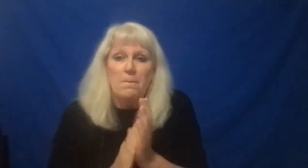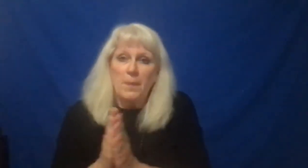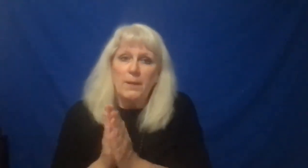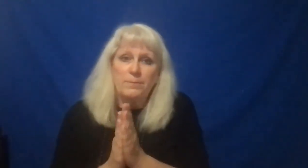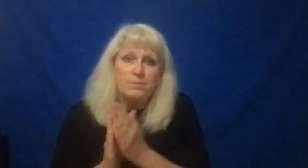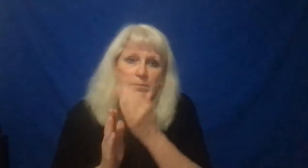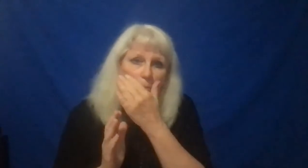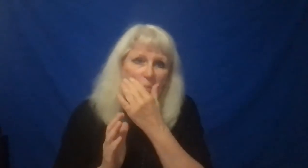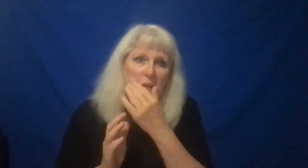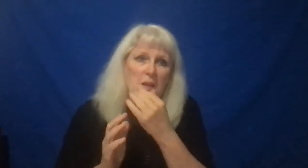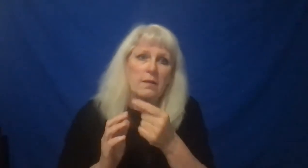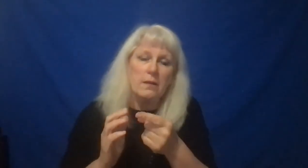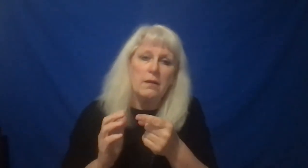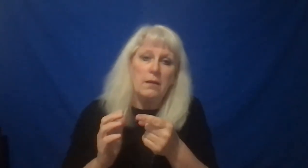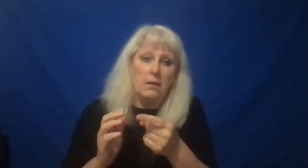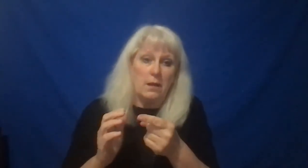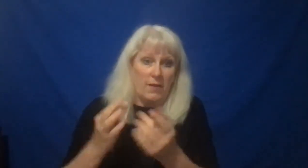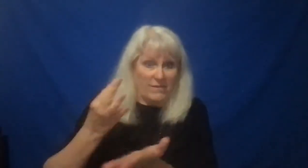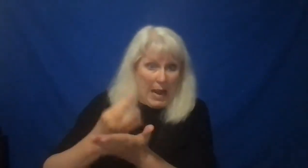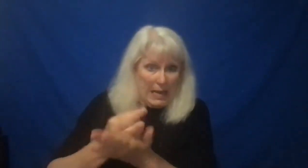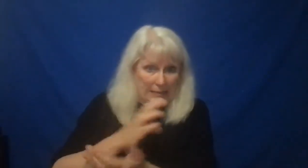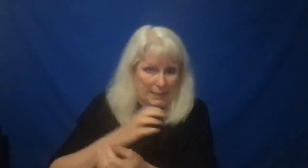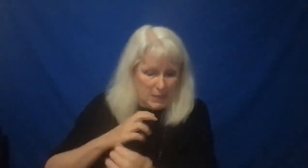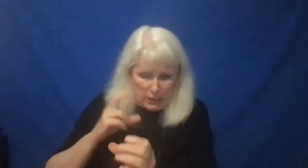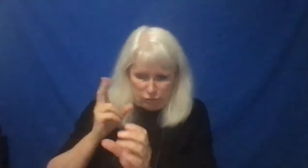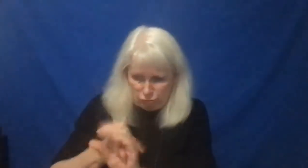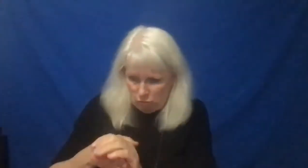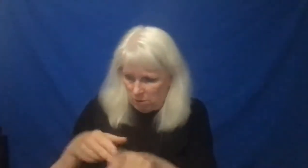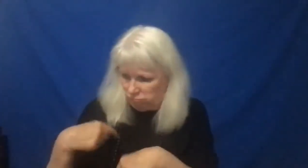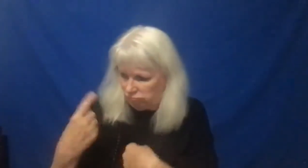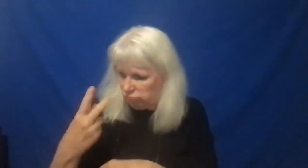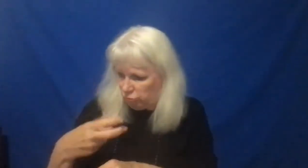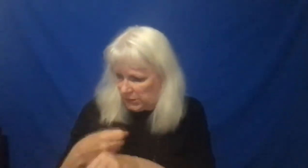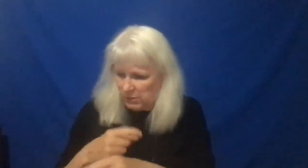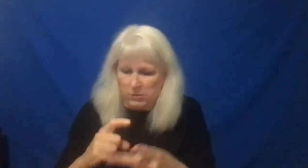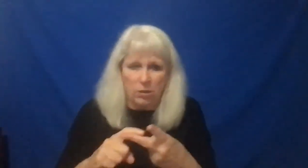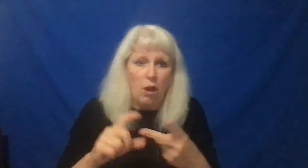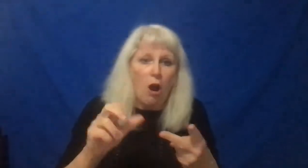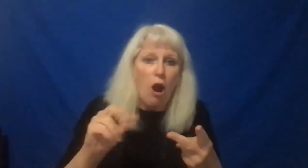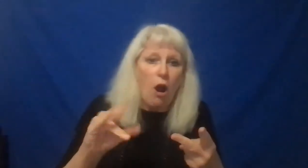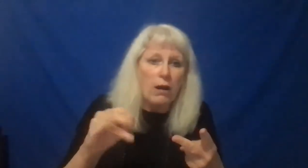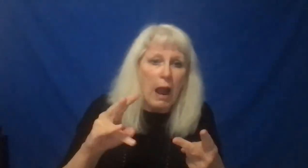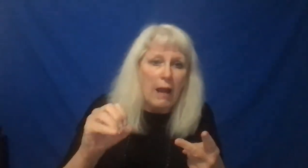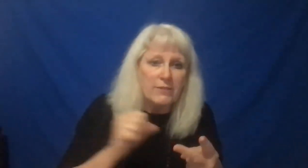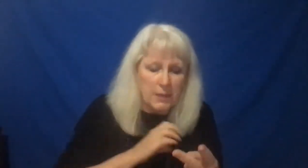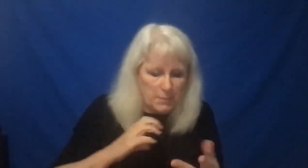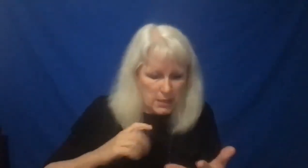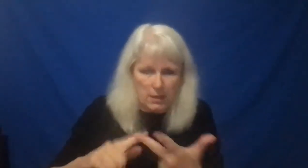and participated in the Finance Committee these last couple of years, archives, corrections, public